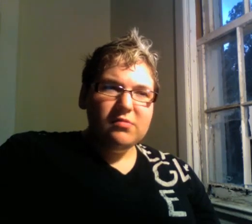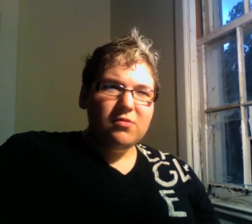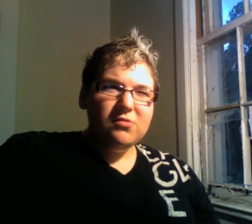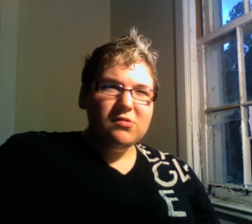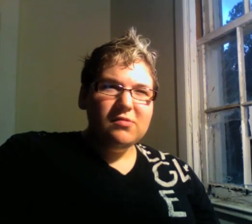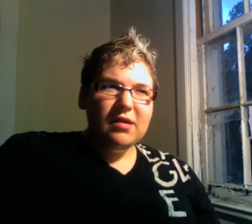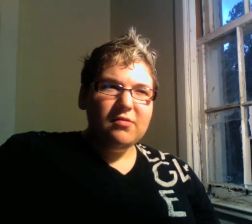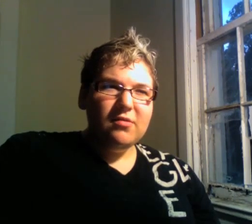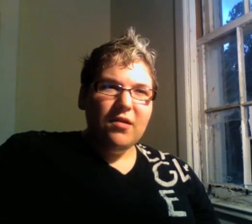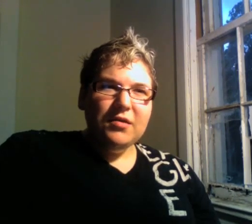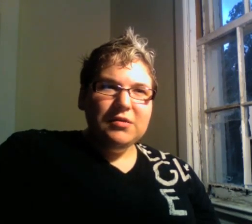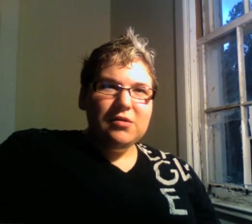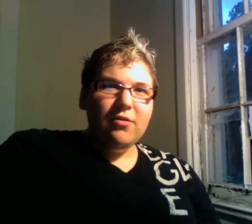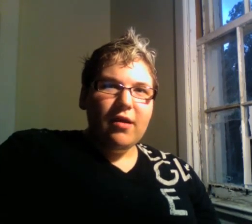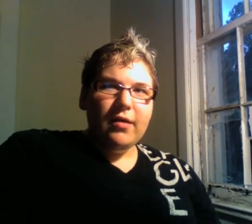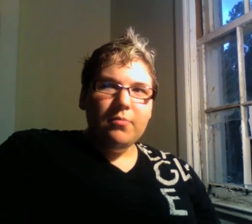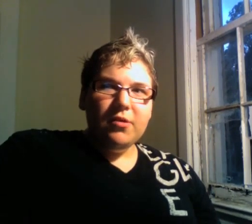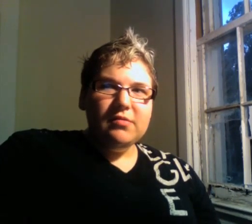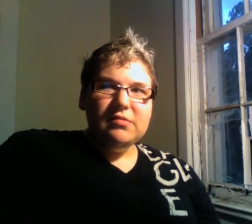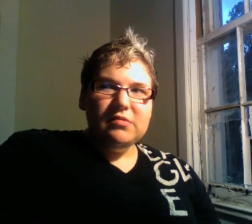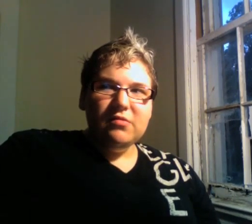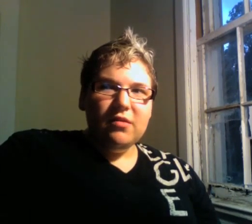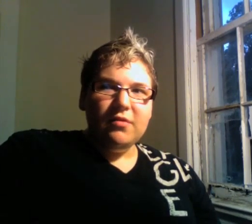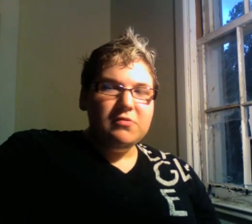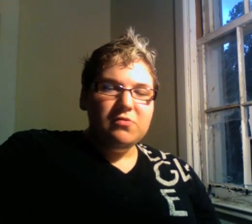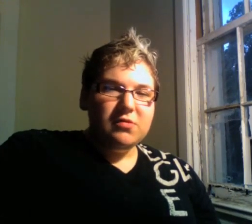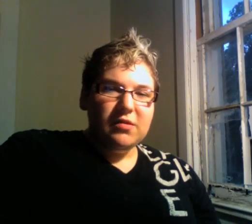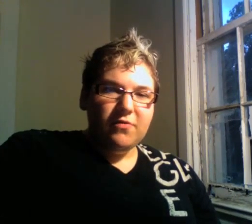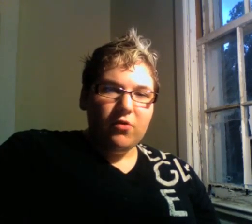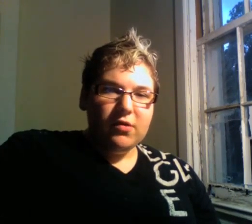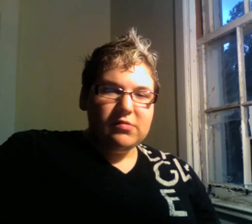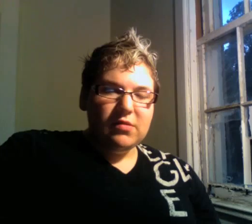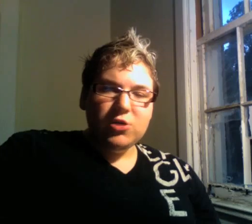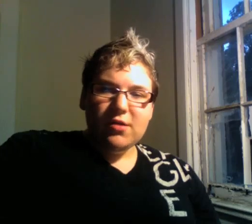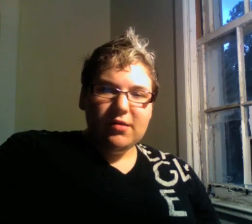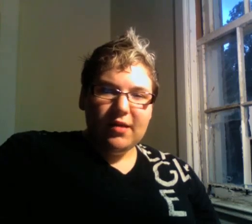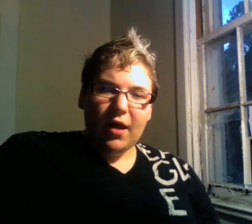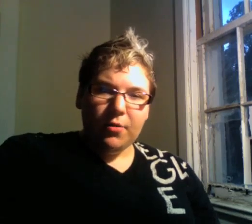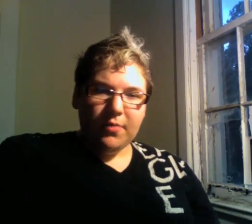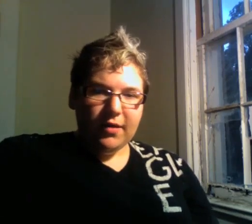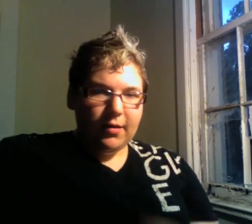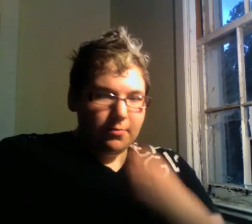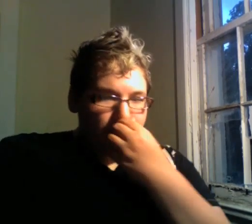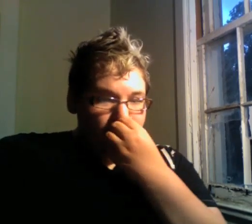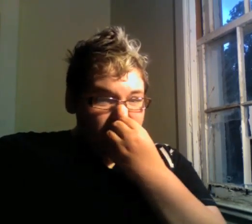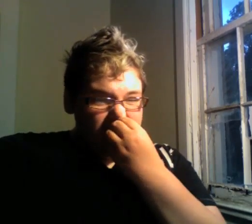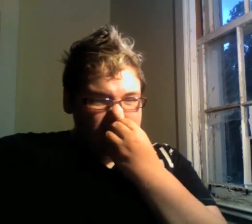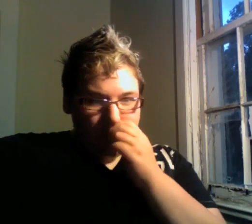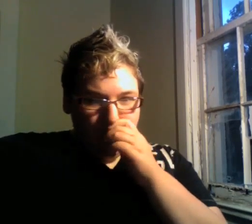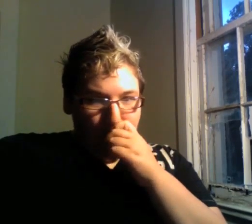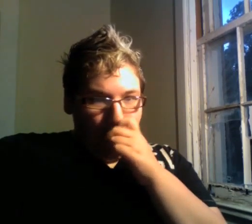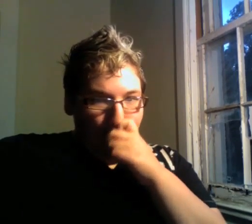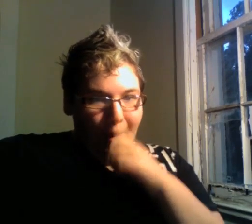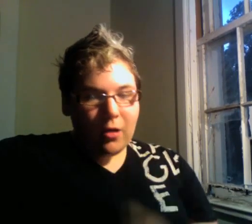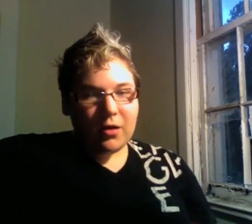turned out all right but still nothing was really in focus and I'm trying to get a happy medium so um